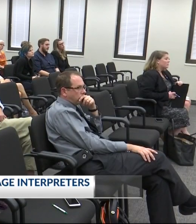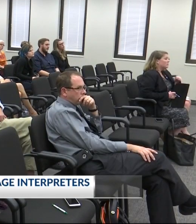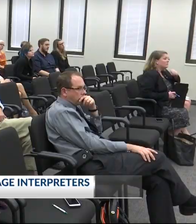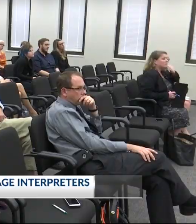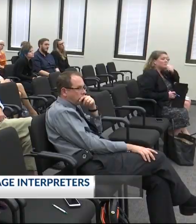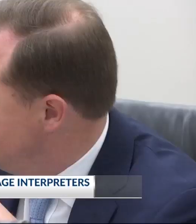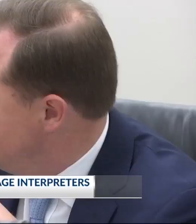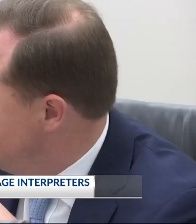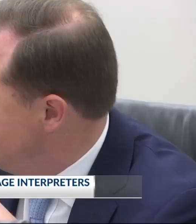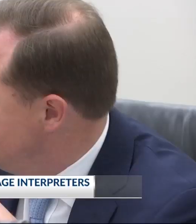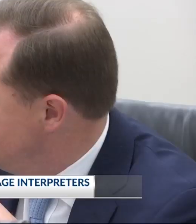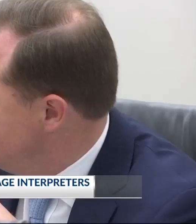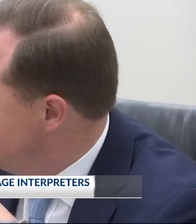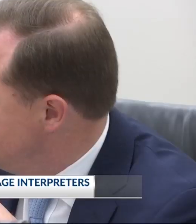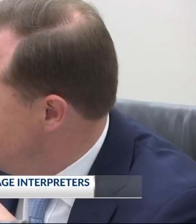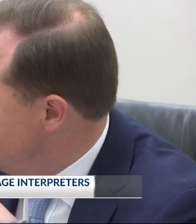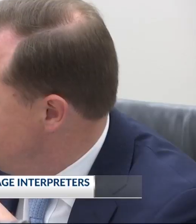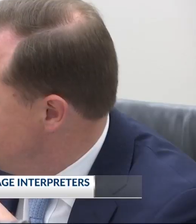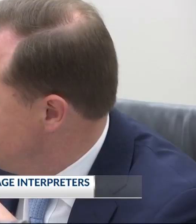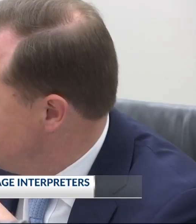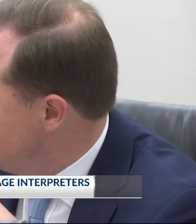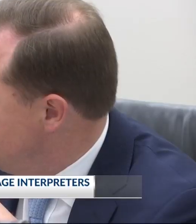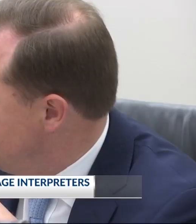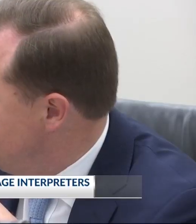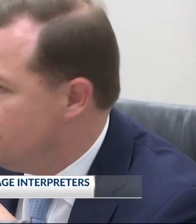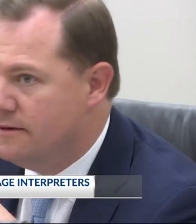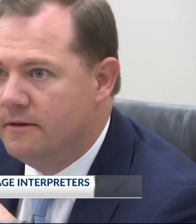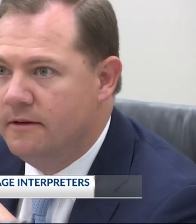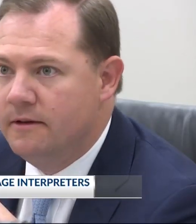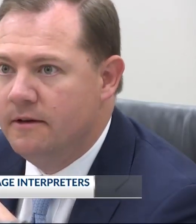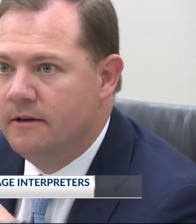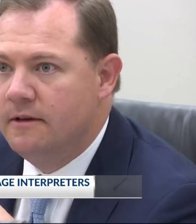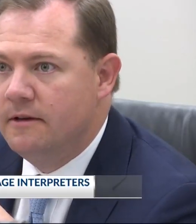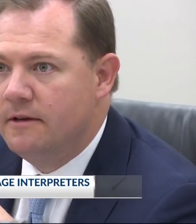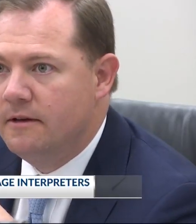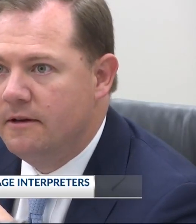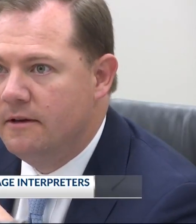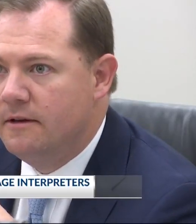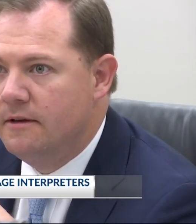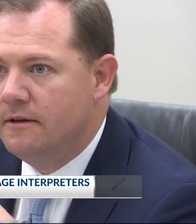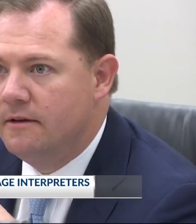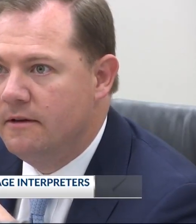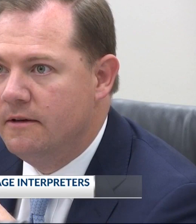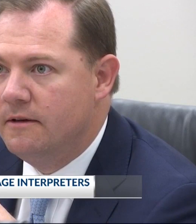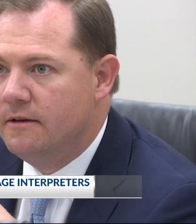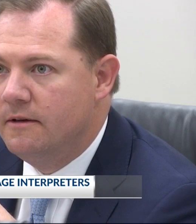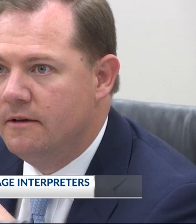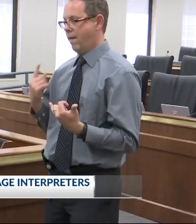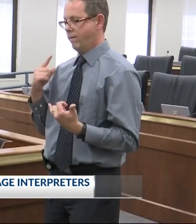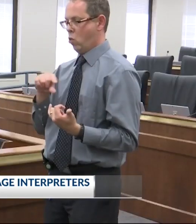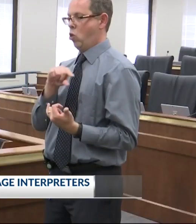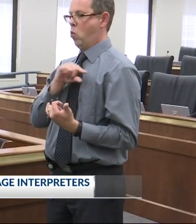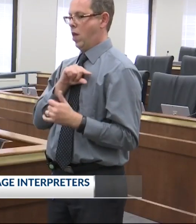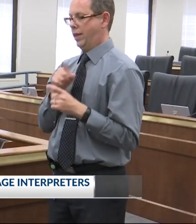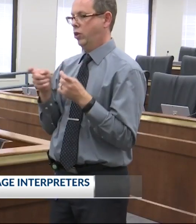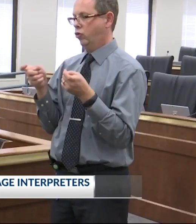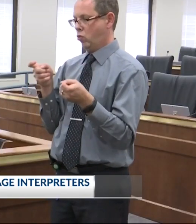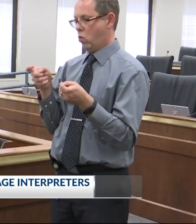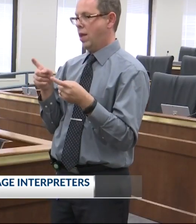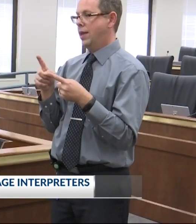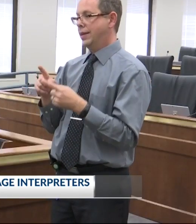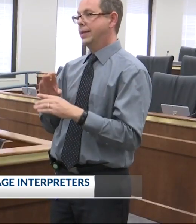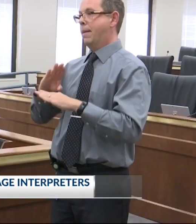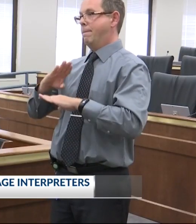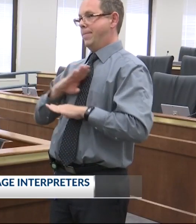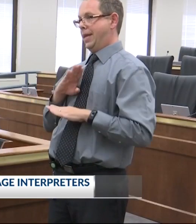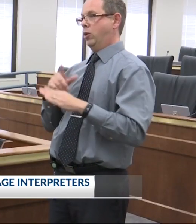hearing-impaired while expanding access to qualified interpreters for those who need them currently. There are no state certifications or standards for community